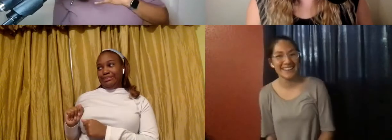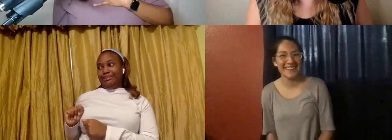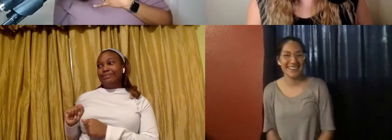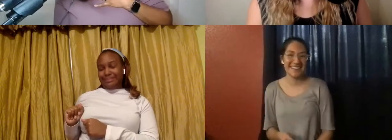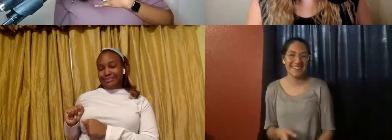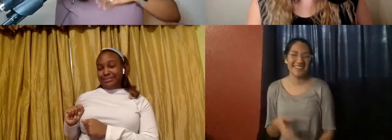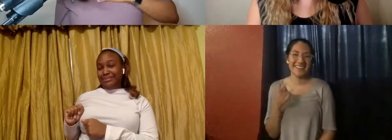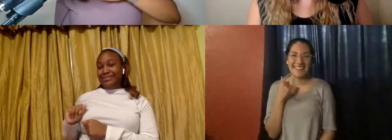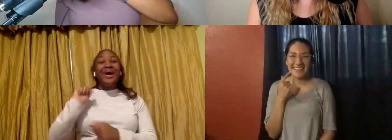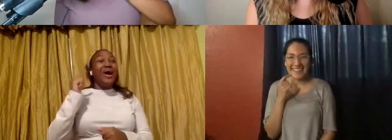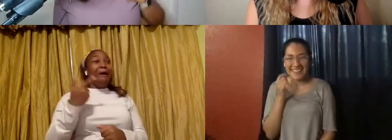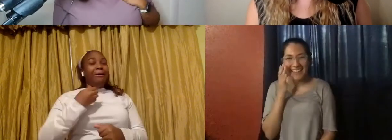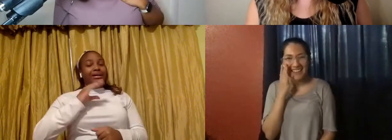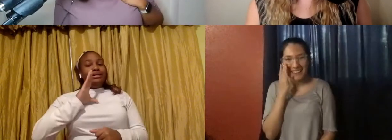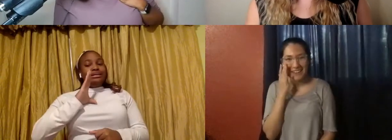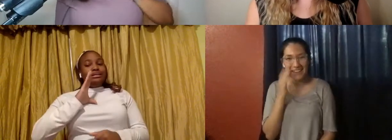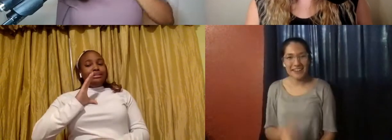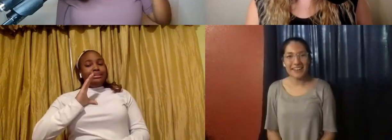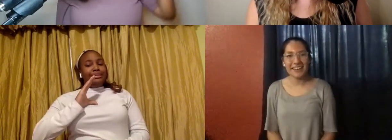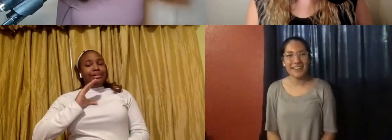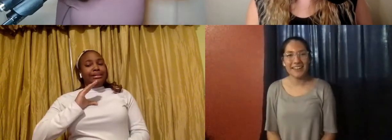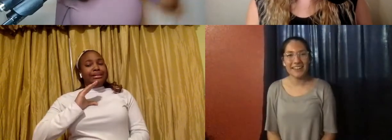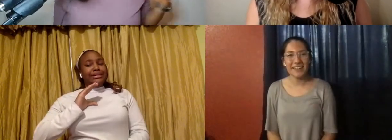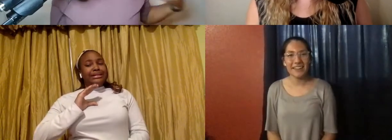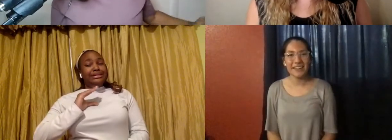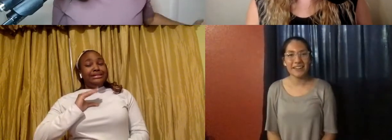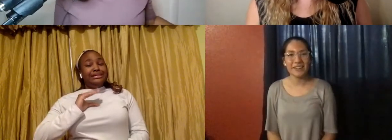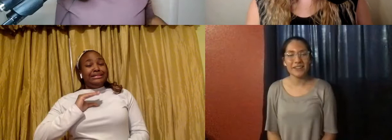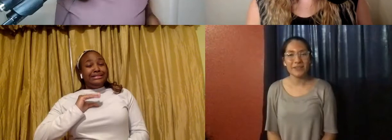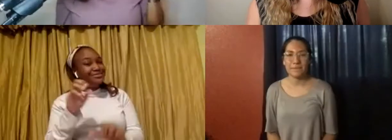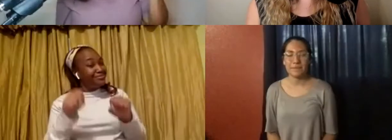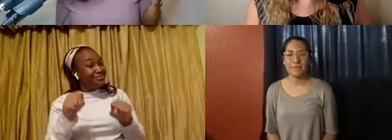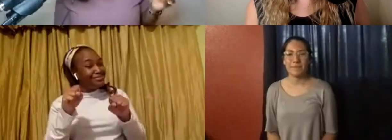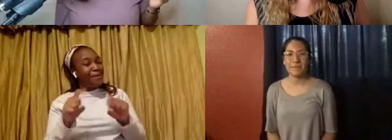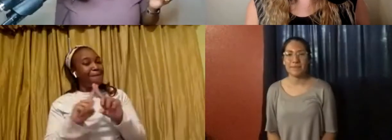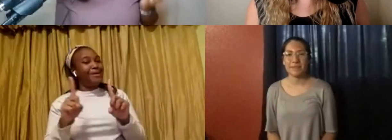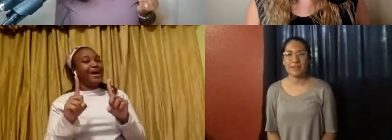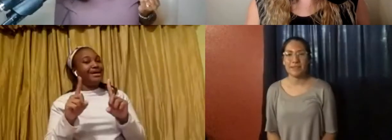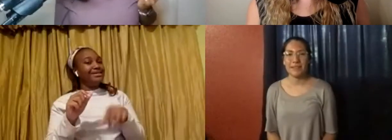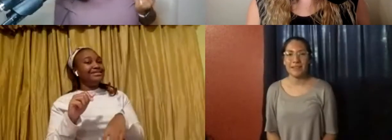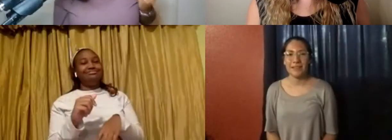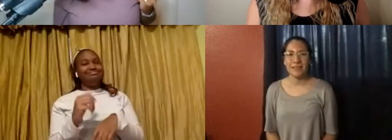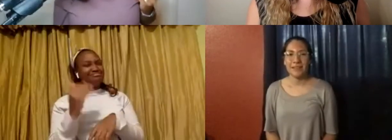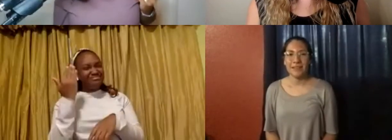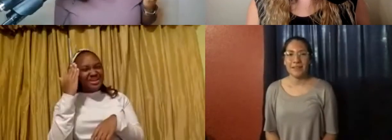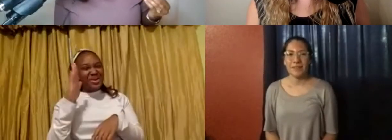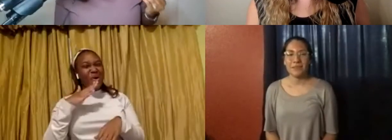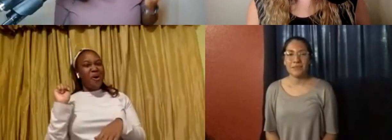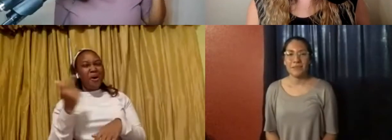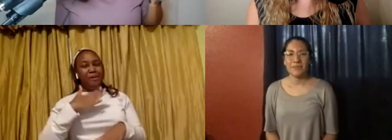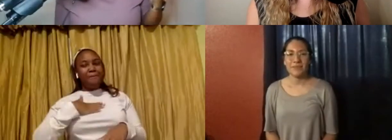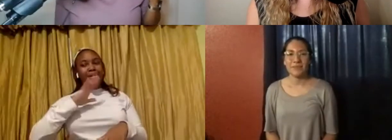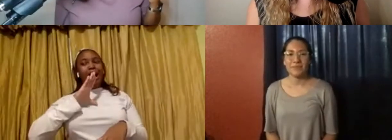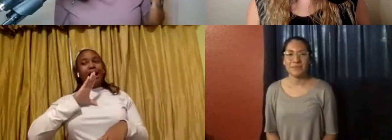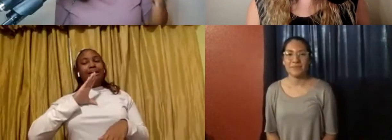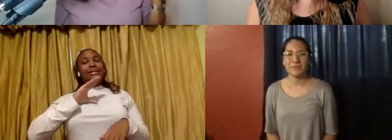All the confidence that I could have had, like, just left my body. He didn't know that all of my like sixth grader confidence was